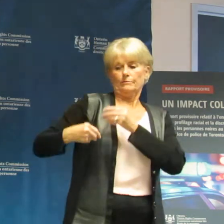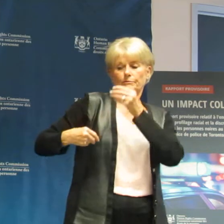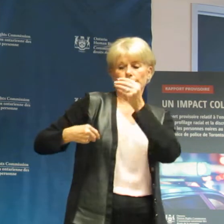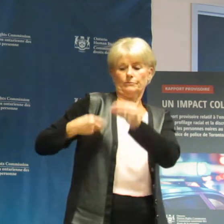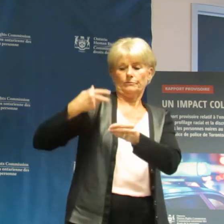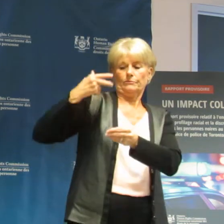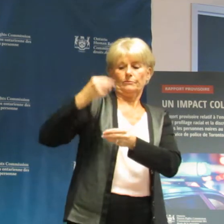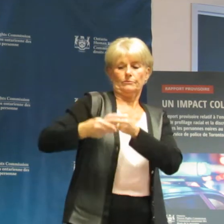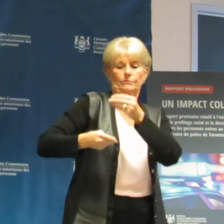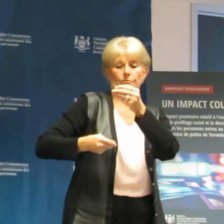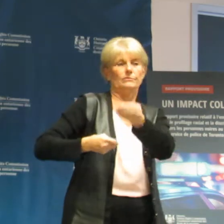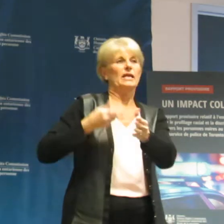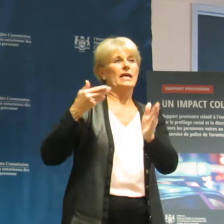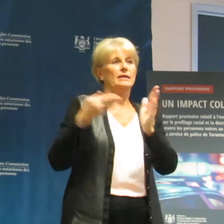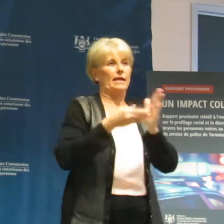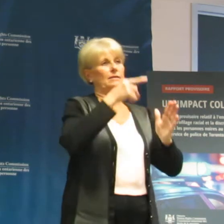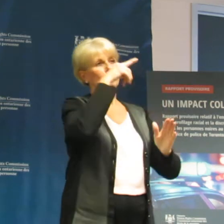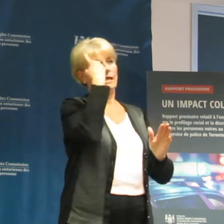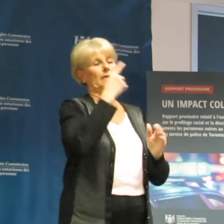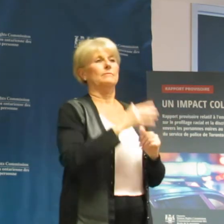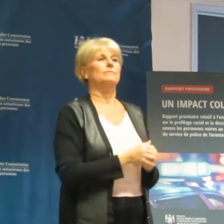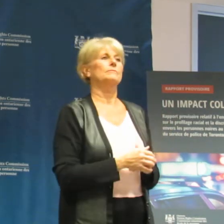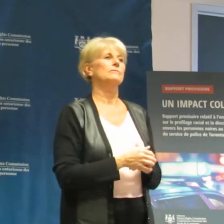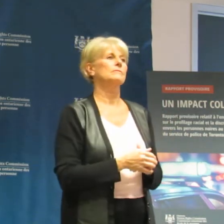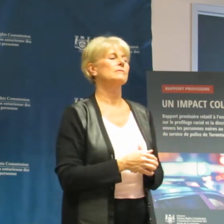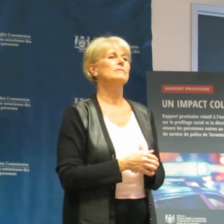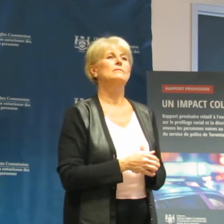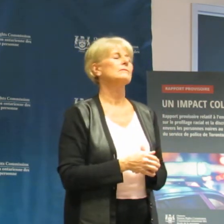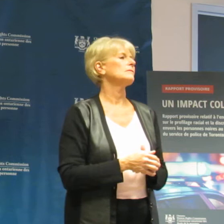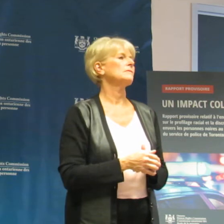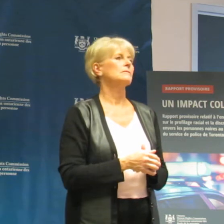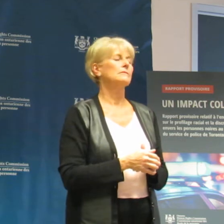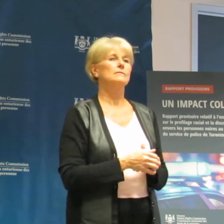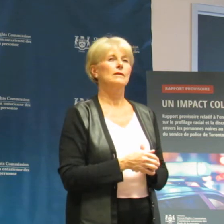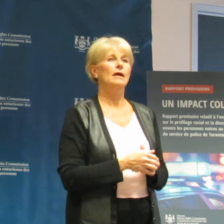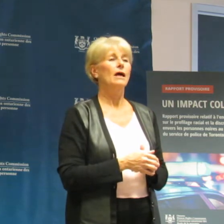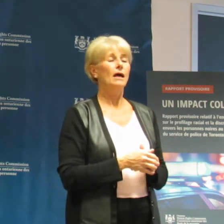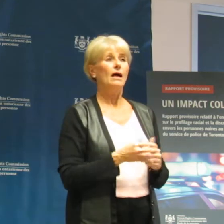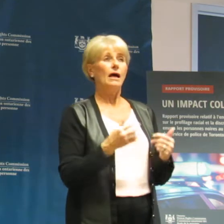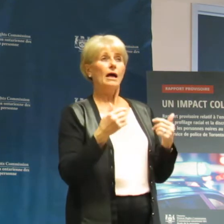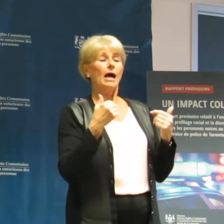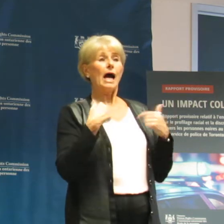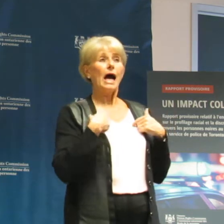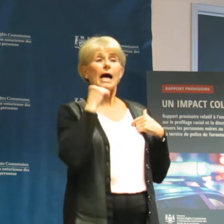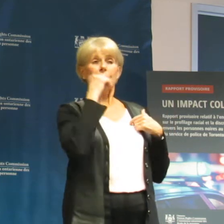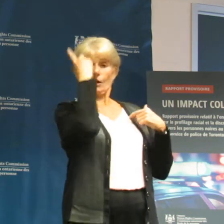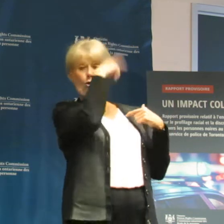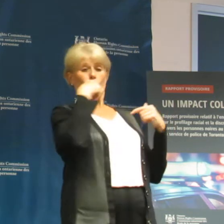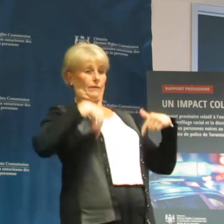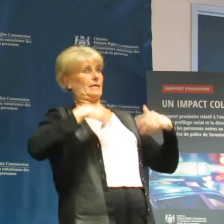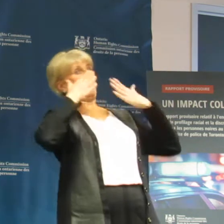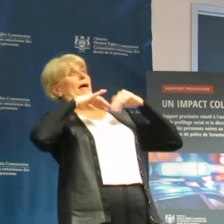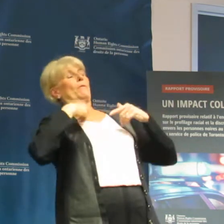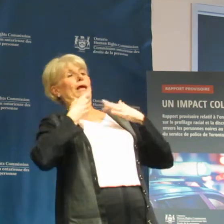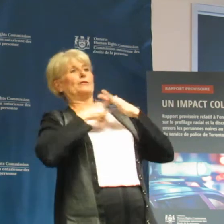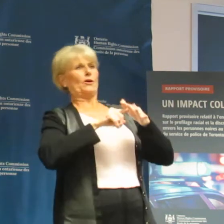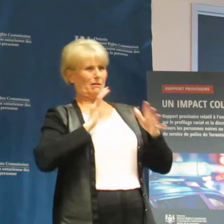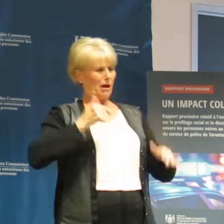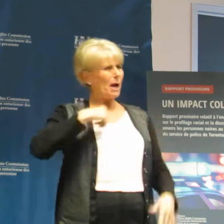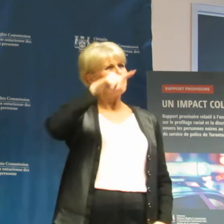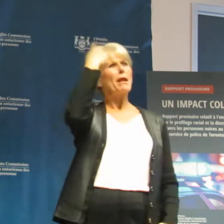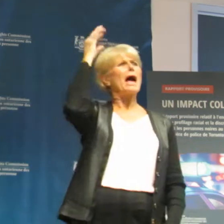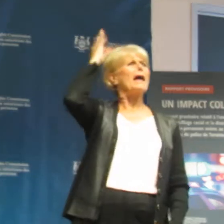intergenerational anti-Black racism. I didn't look this bad when I started this. I had black